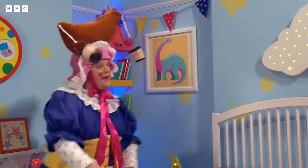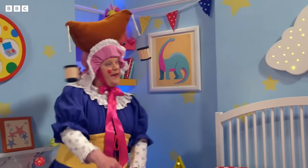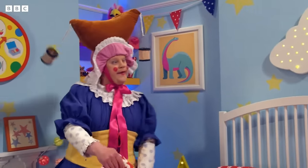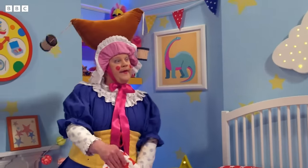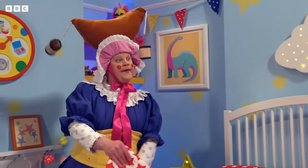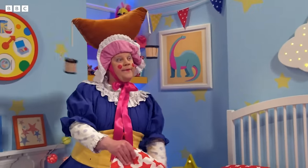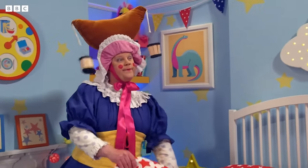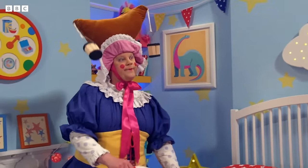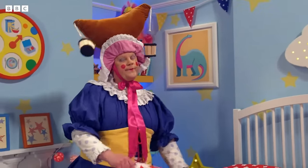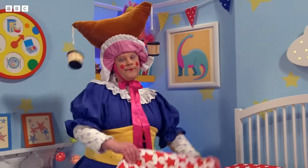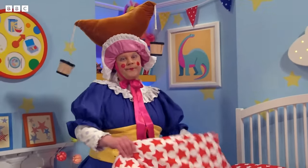Ahem.